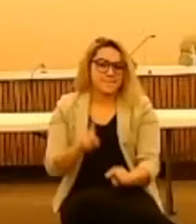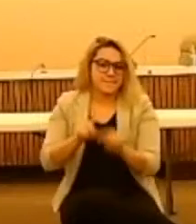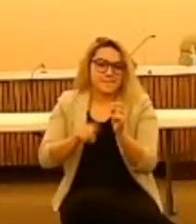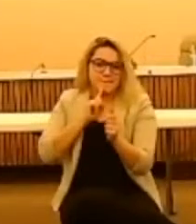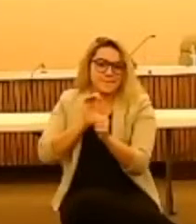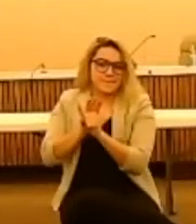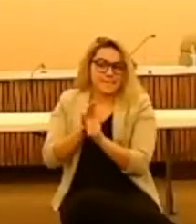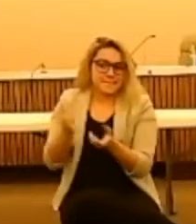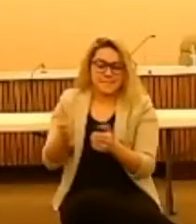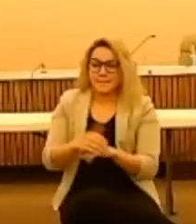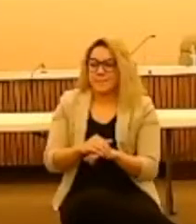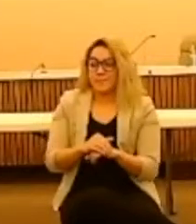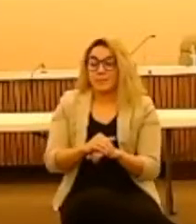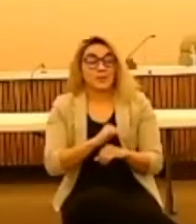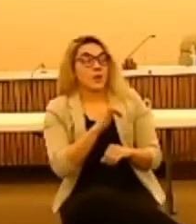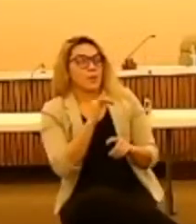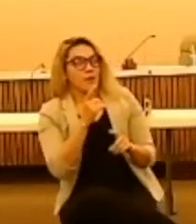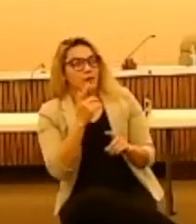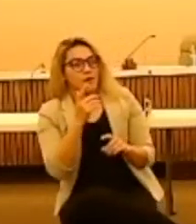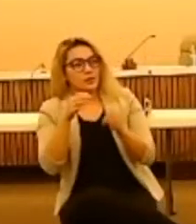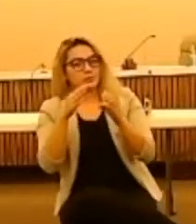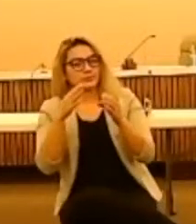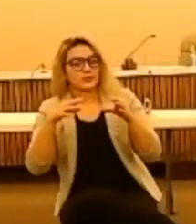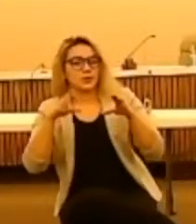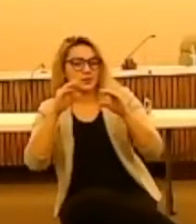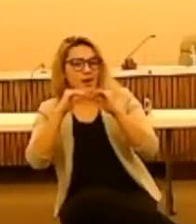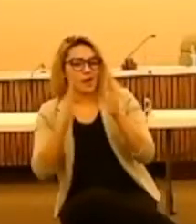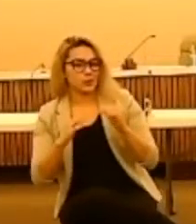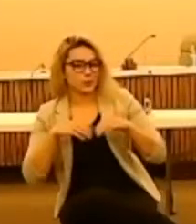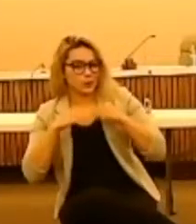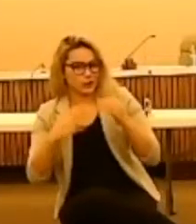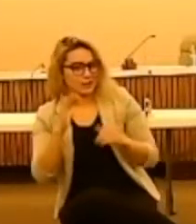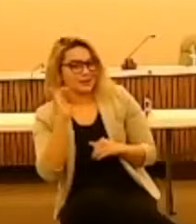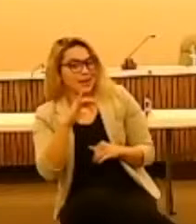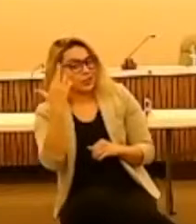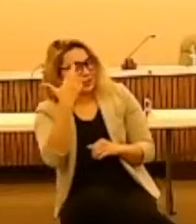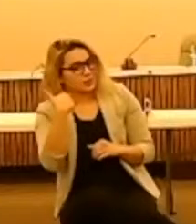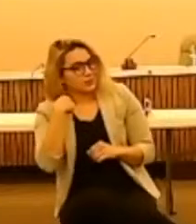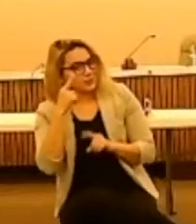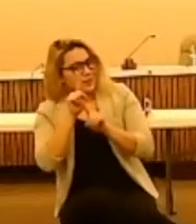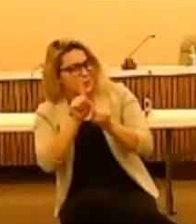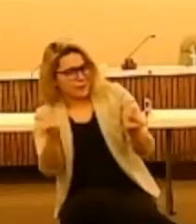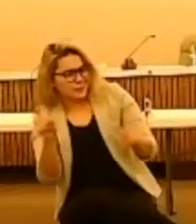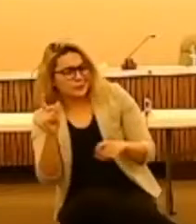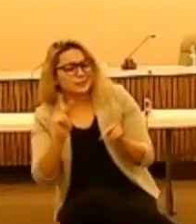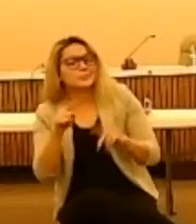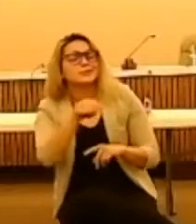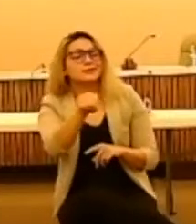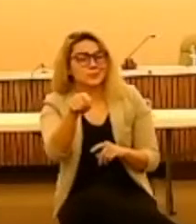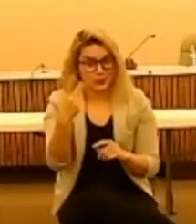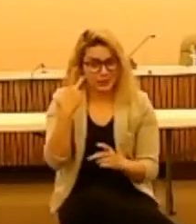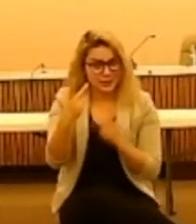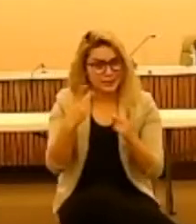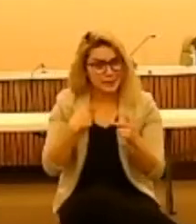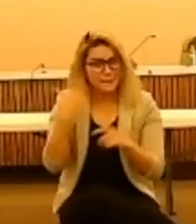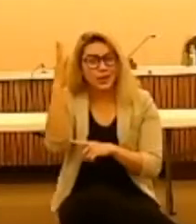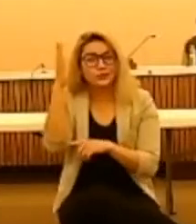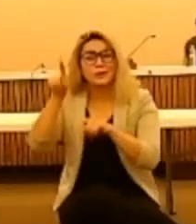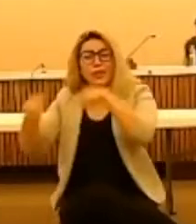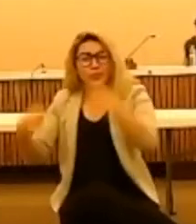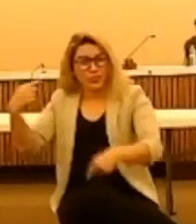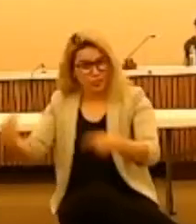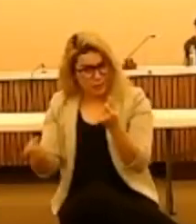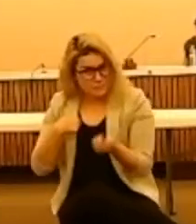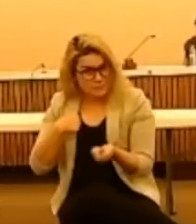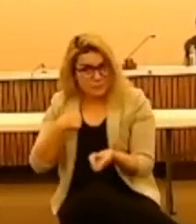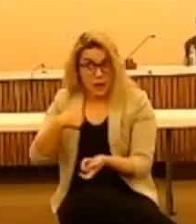Well, that's why I asked 3 or 4 people's opinion. 5, I'm no tree expert, but I didn't see anything that I didn't, because I see it every day when I go out of the house. And